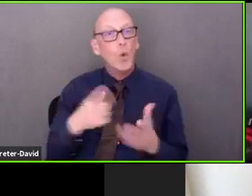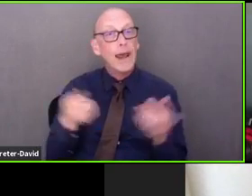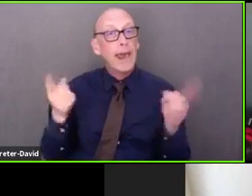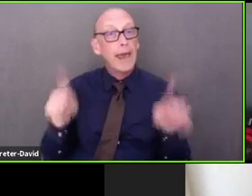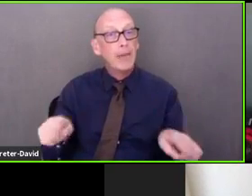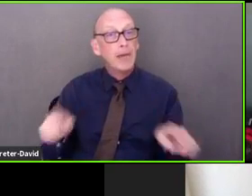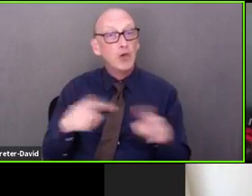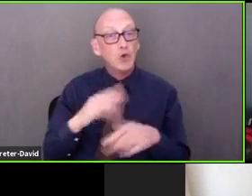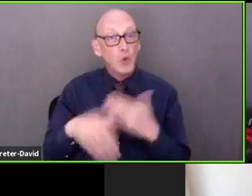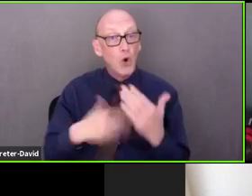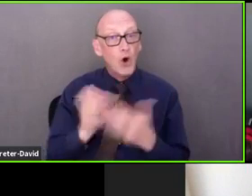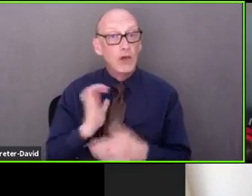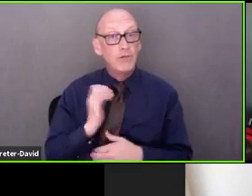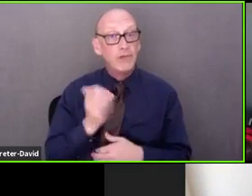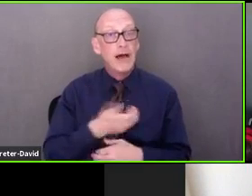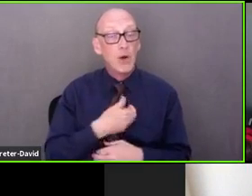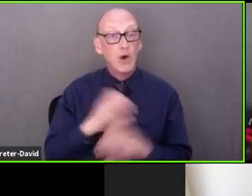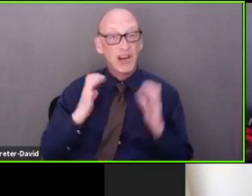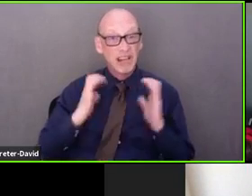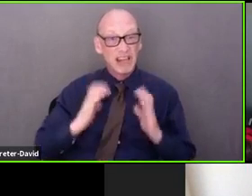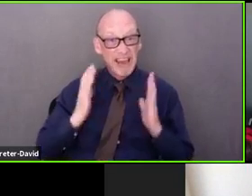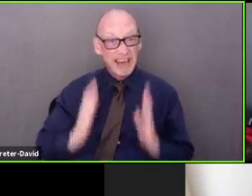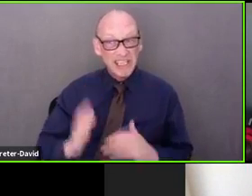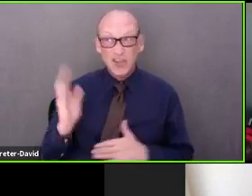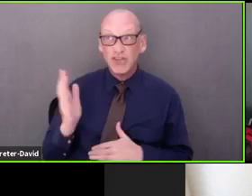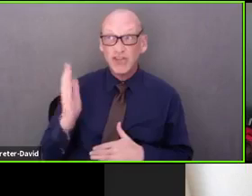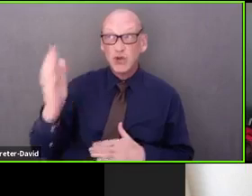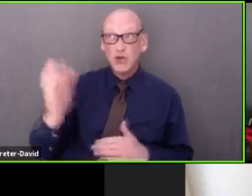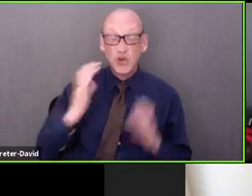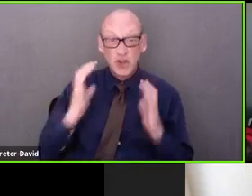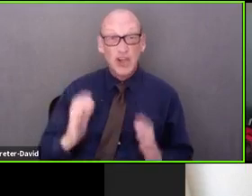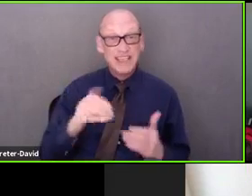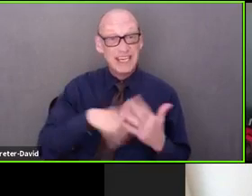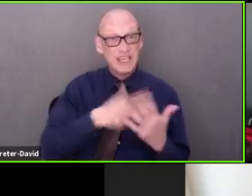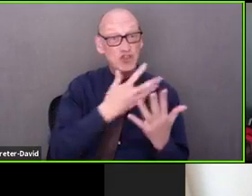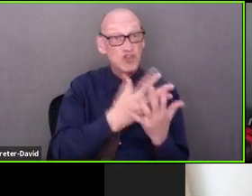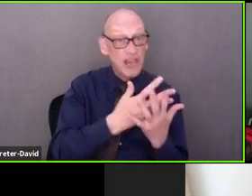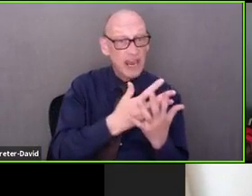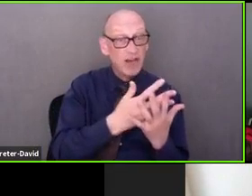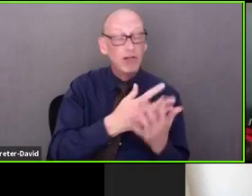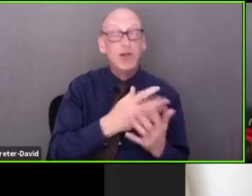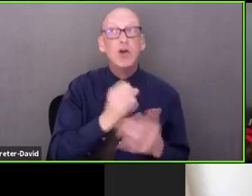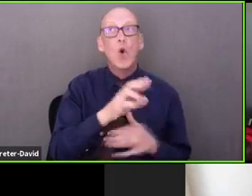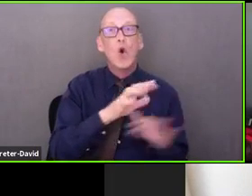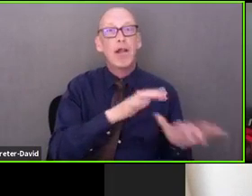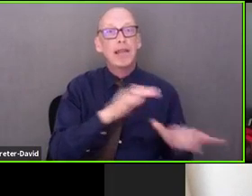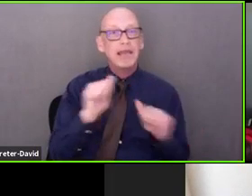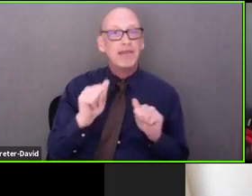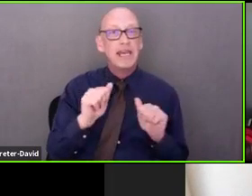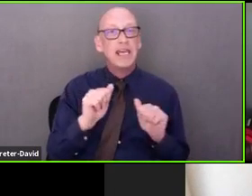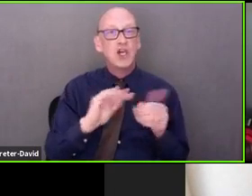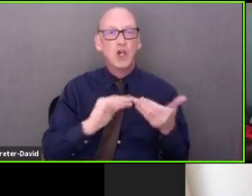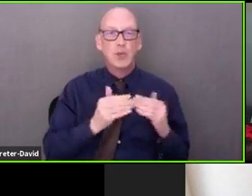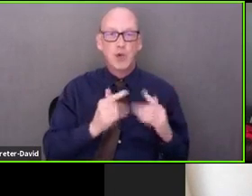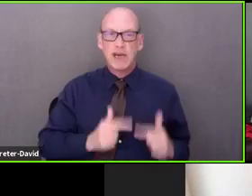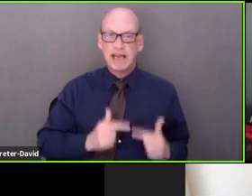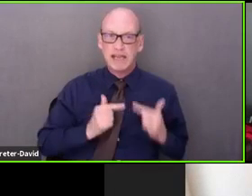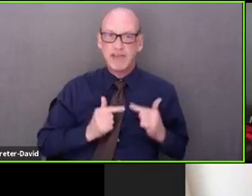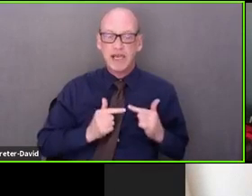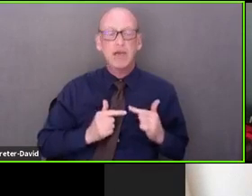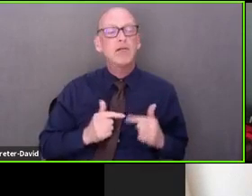to all of our clients or future clients who are incarcerated or coming out of communal living? And I'm sure we'll get more into that later,